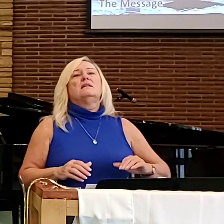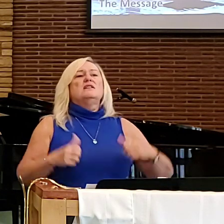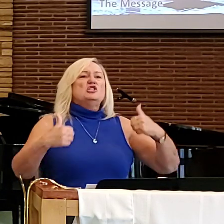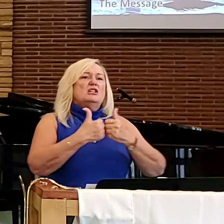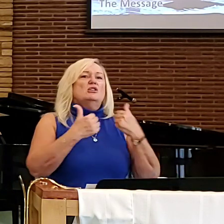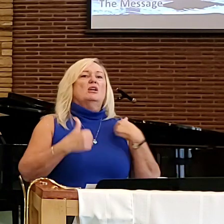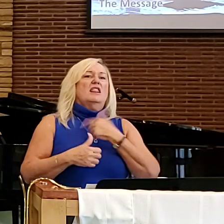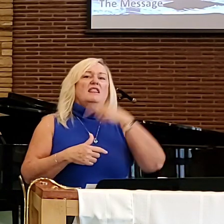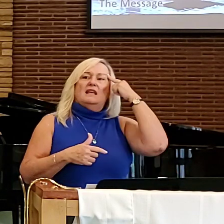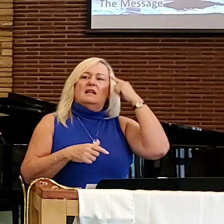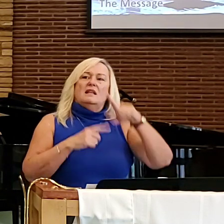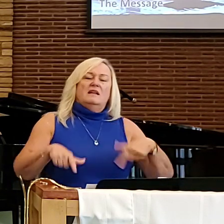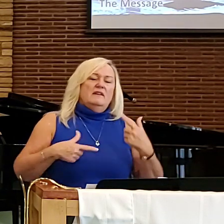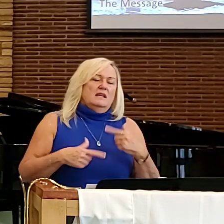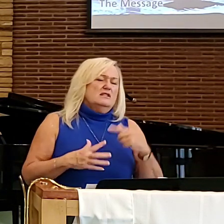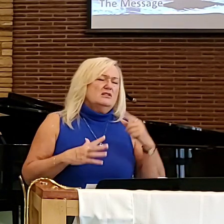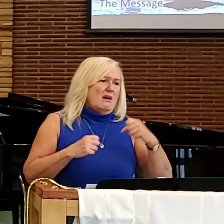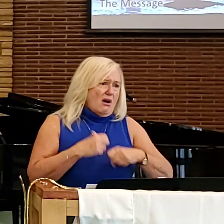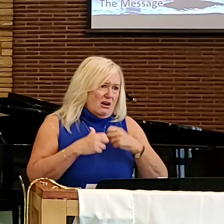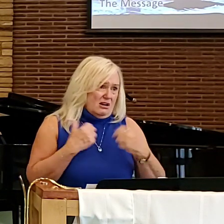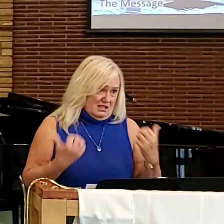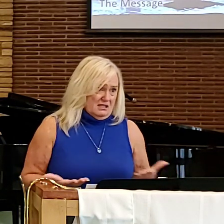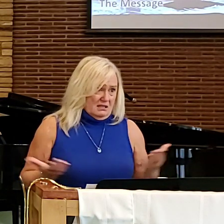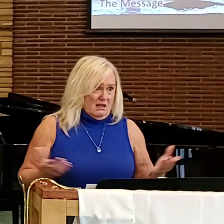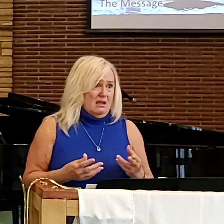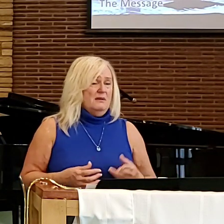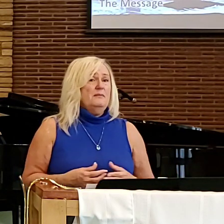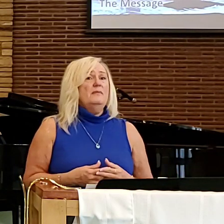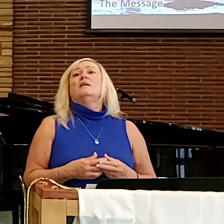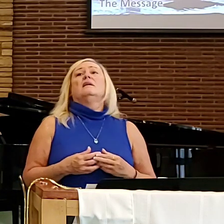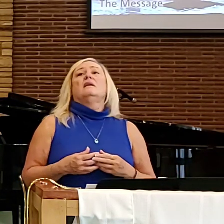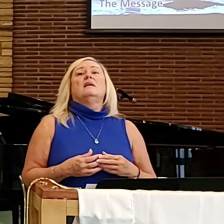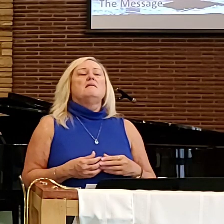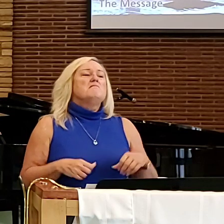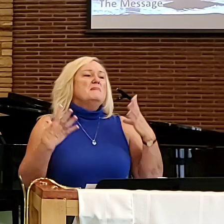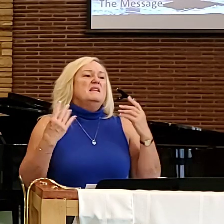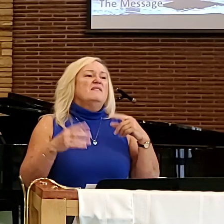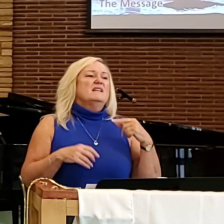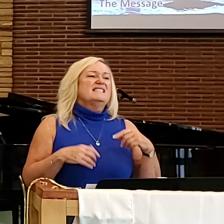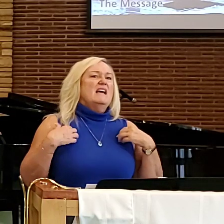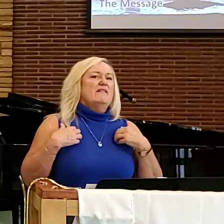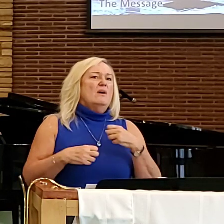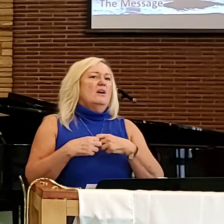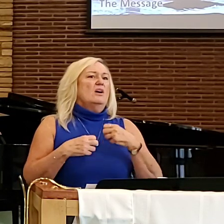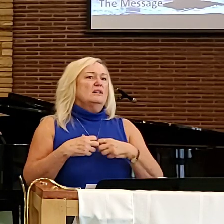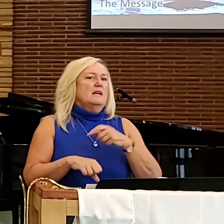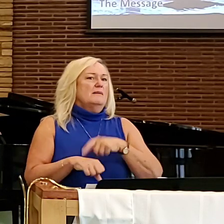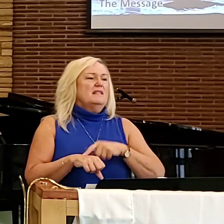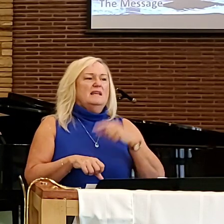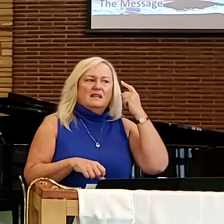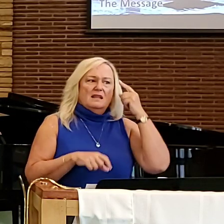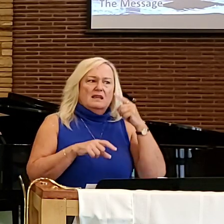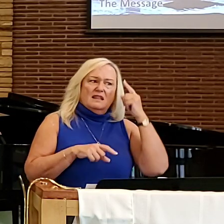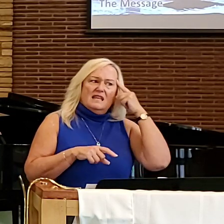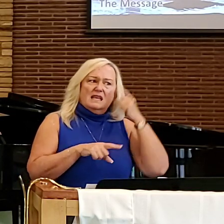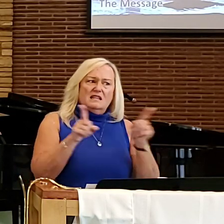and living is difficult in this day and time. Many of us have a hard time thinking differently than we've always